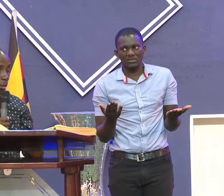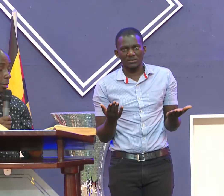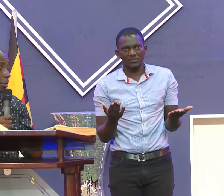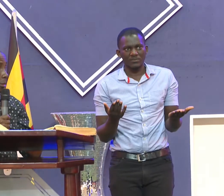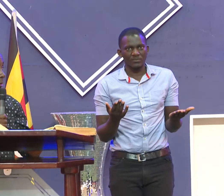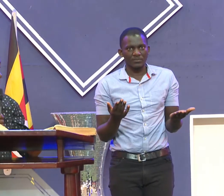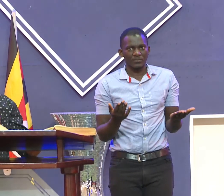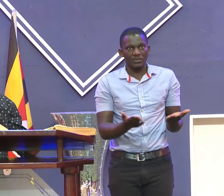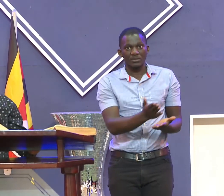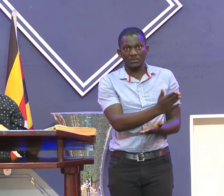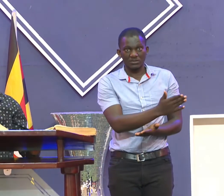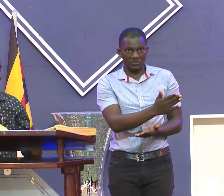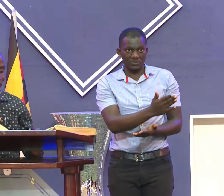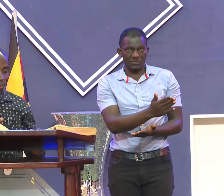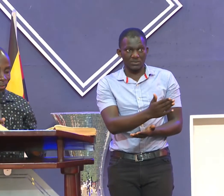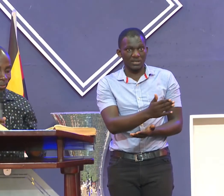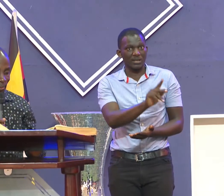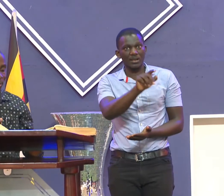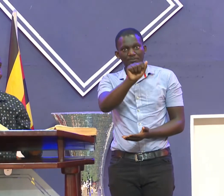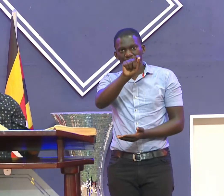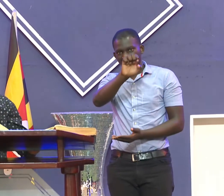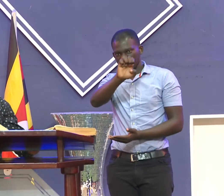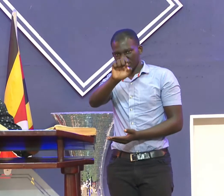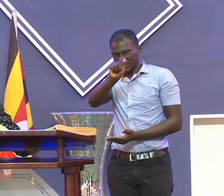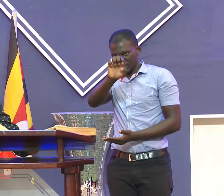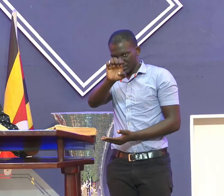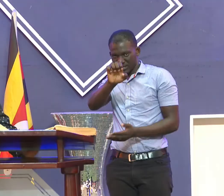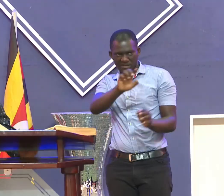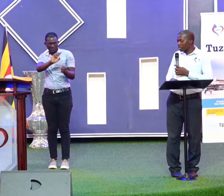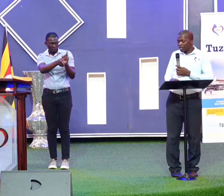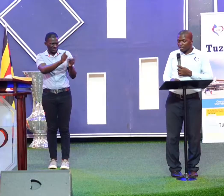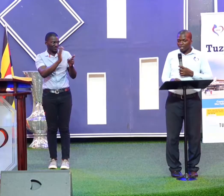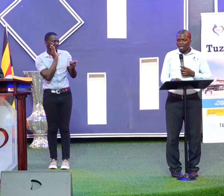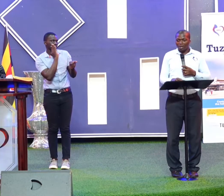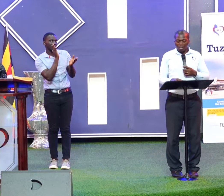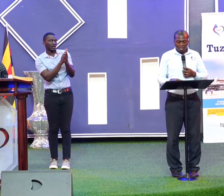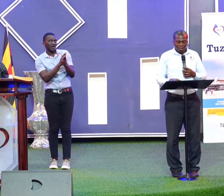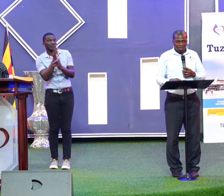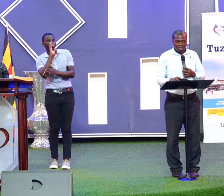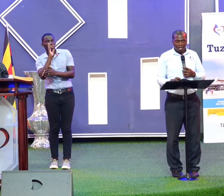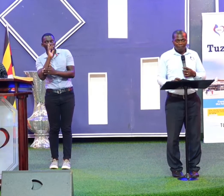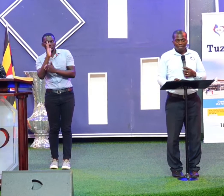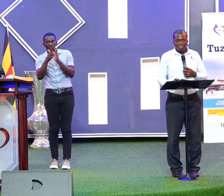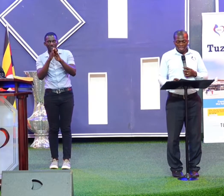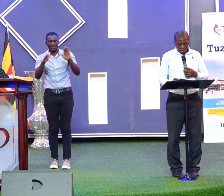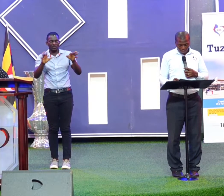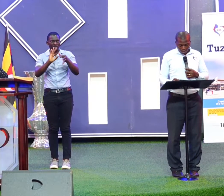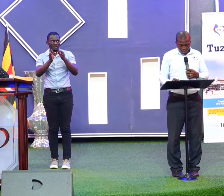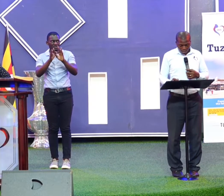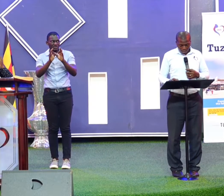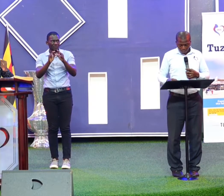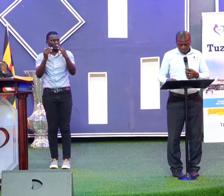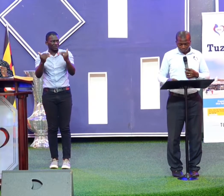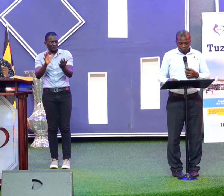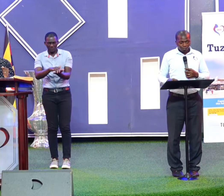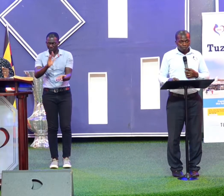brothers, Ronald Katete, the interpreter, and Raymond, the sign language interpreter. Mukama IHT